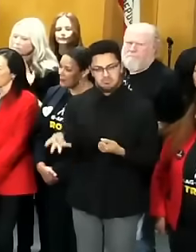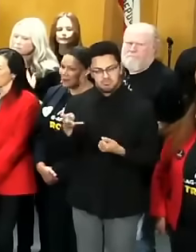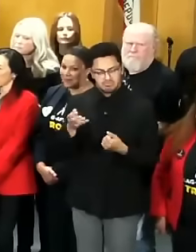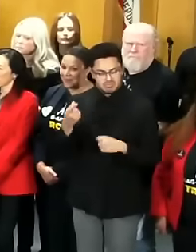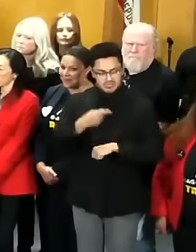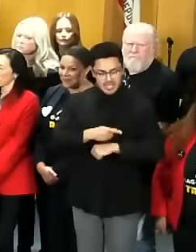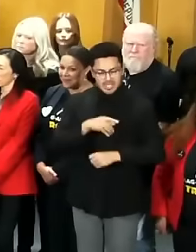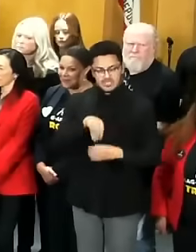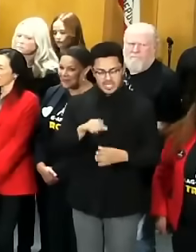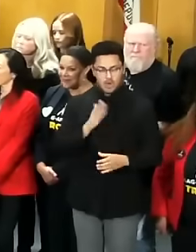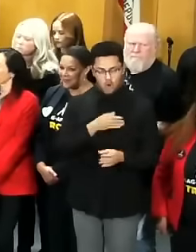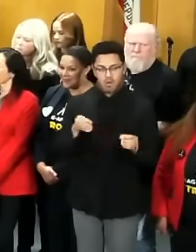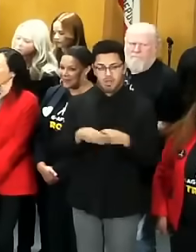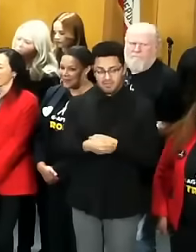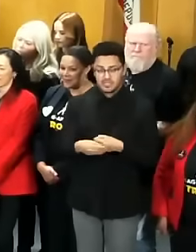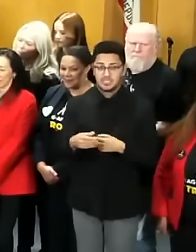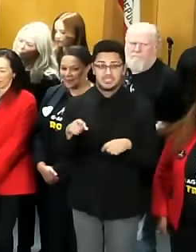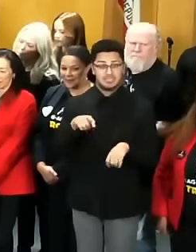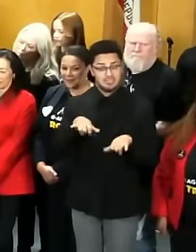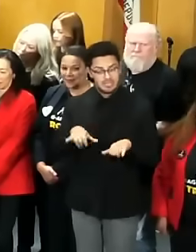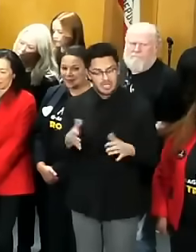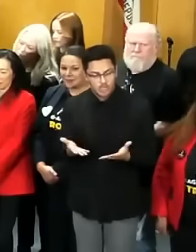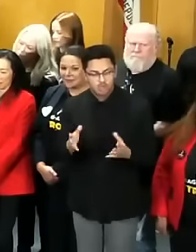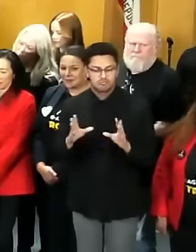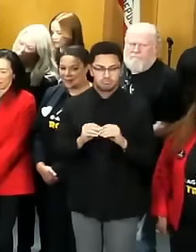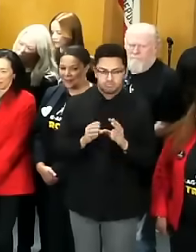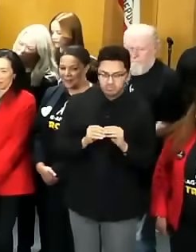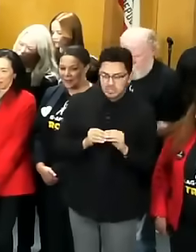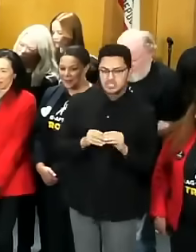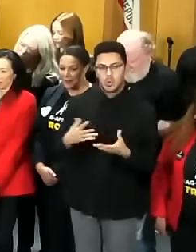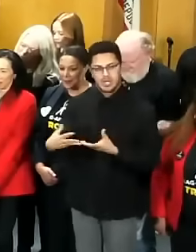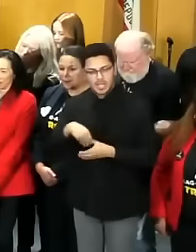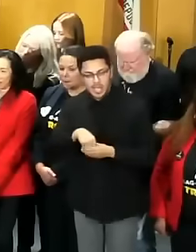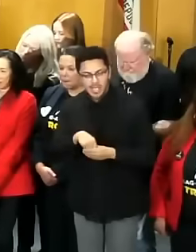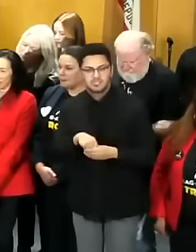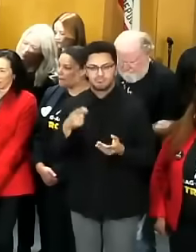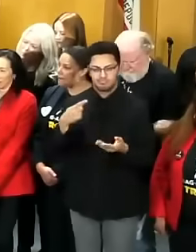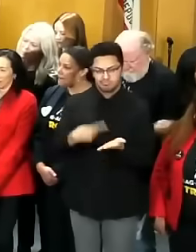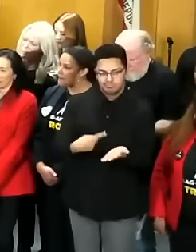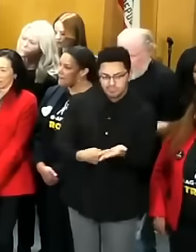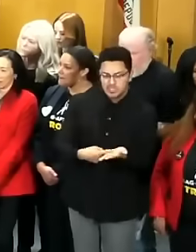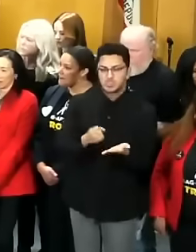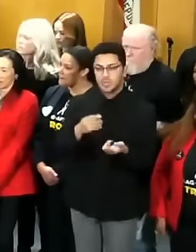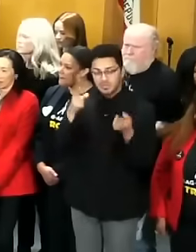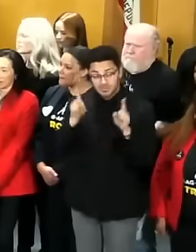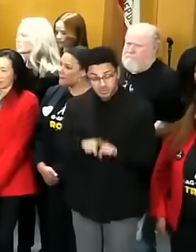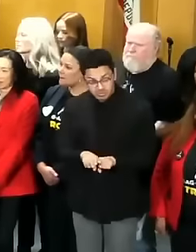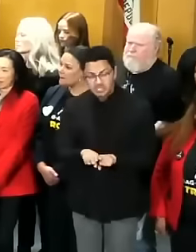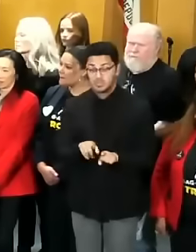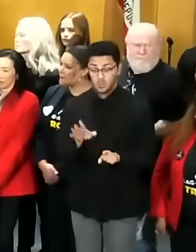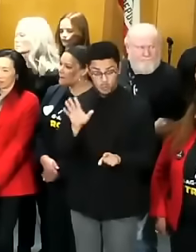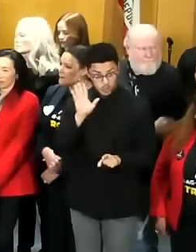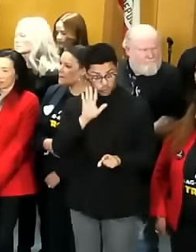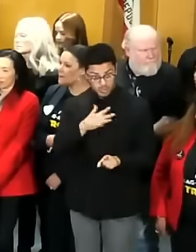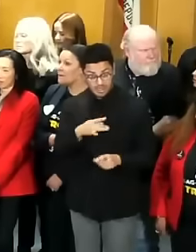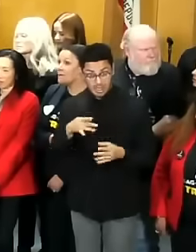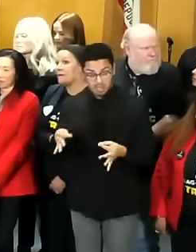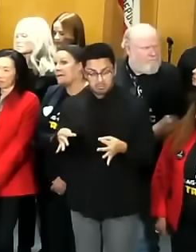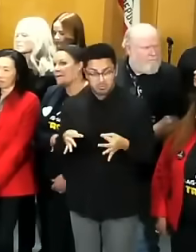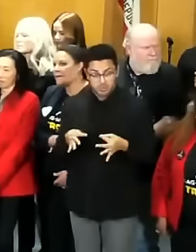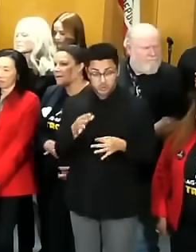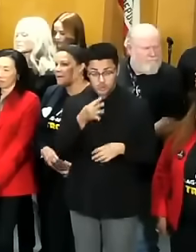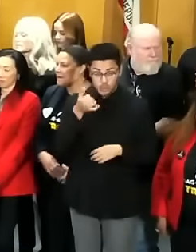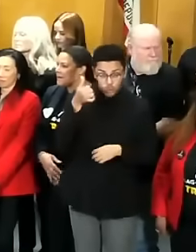first, and to directly engage so that we could get this deal done ultimately. Would we have liked it to be done sooner? I know I would